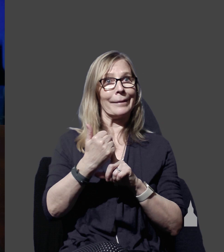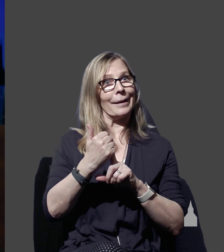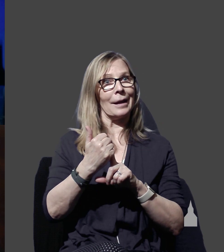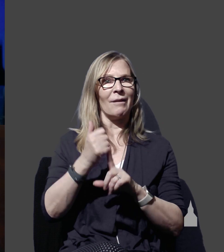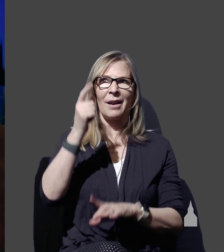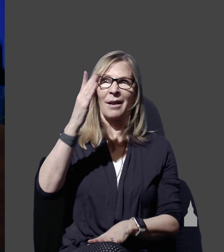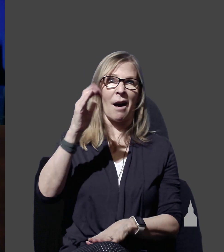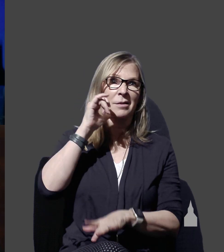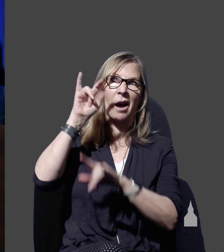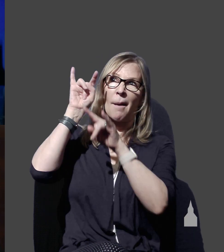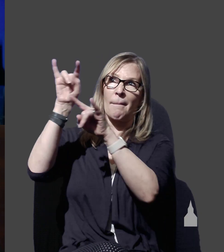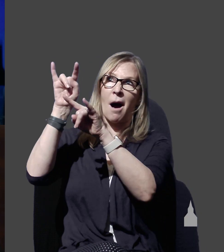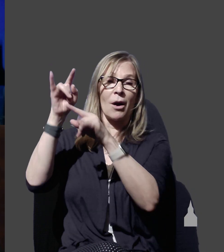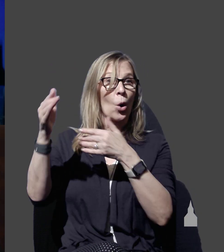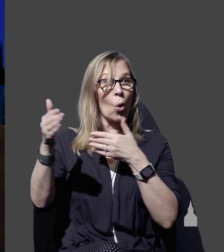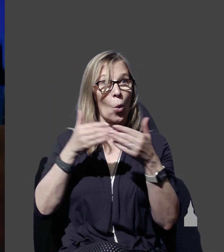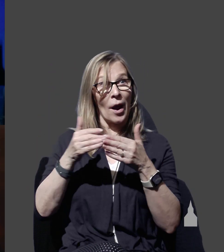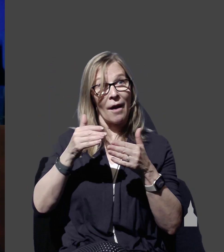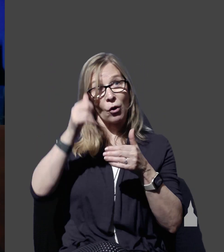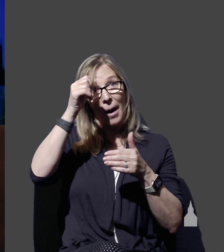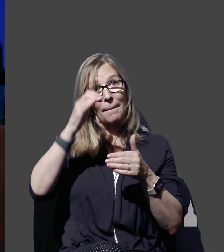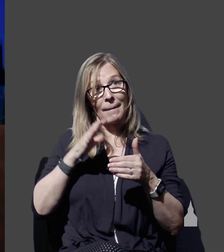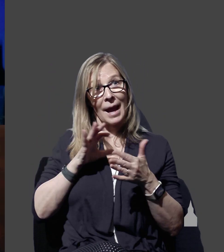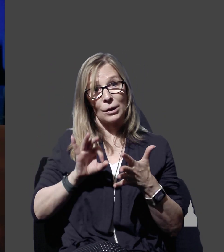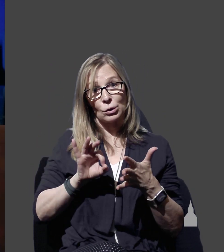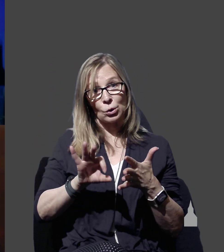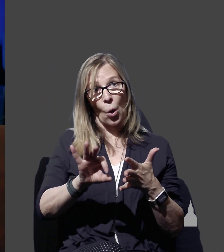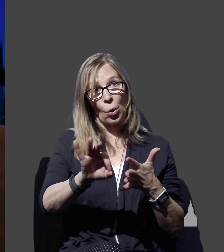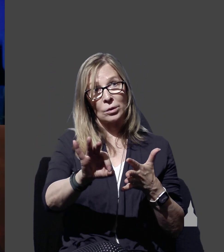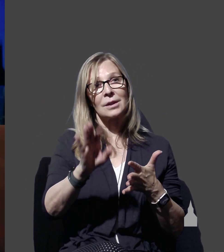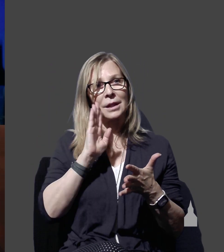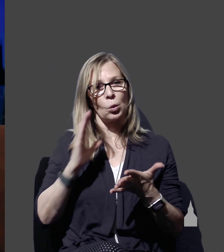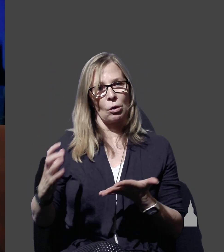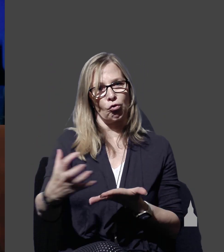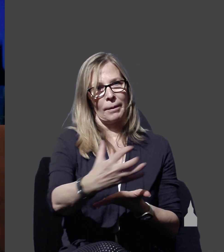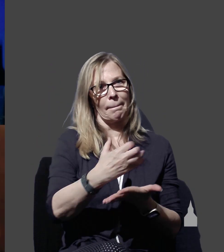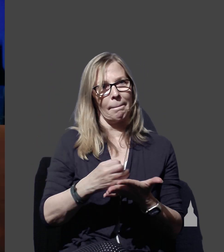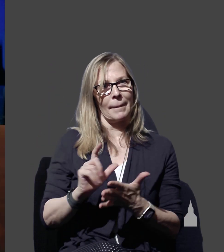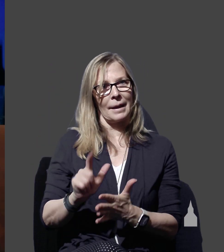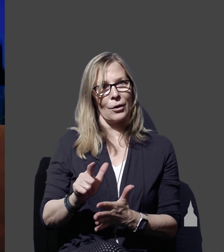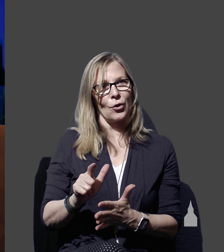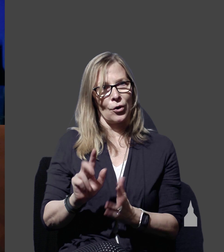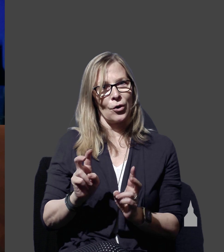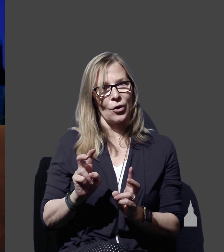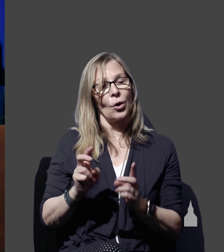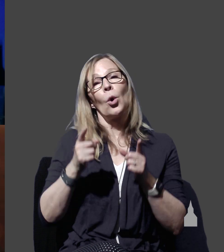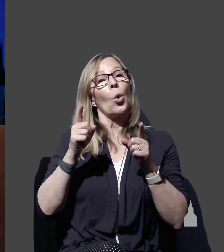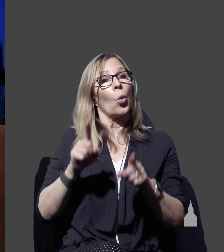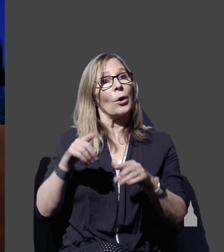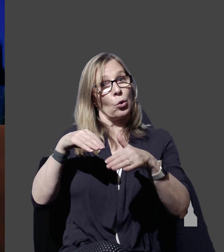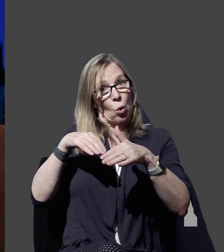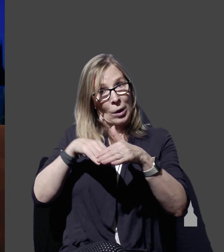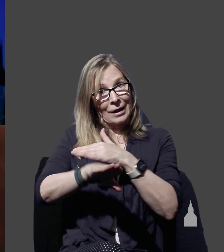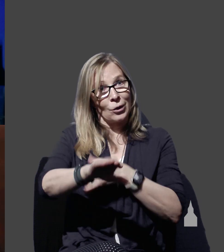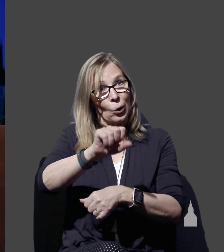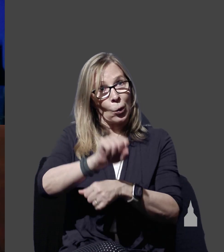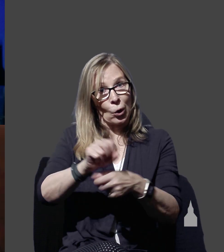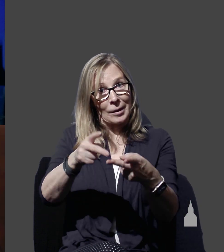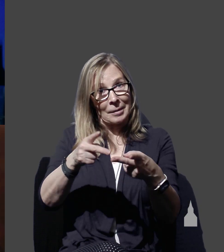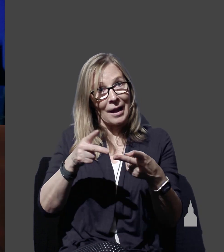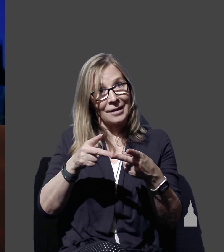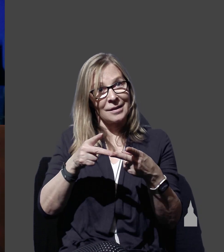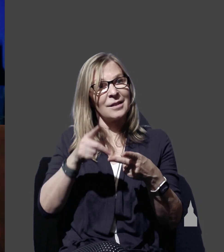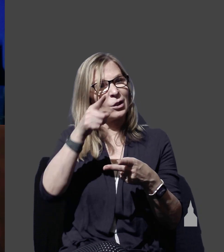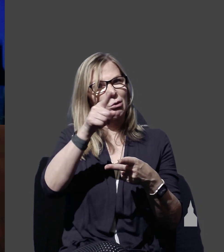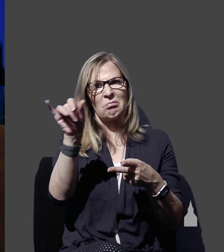mocked. For whatever a man sows, this he will also reap. When you enter the workplace, you're